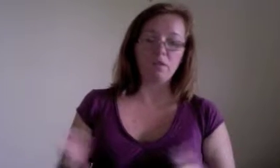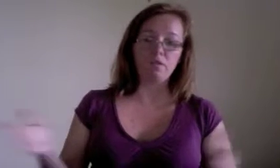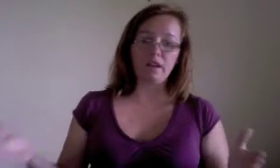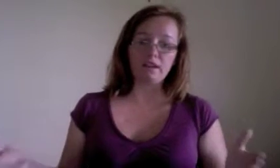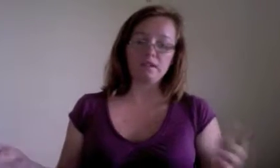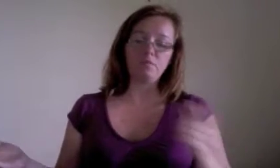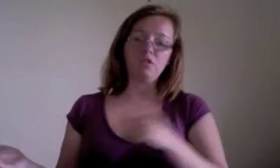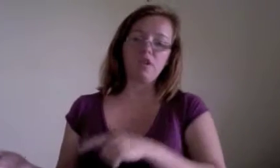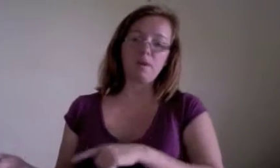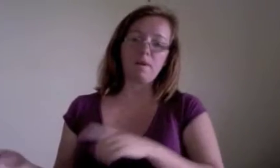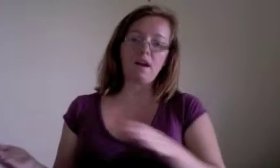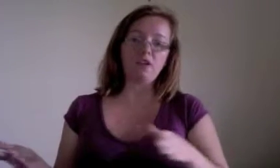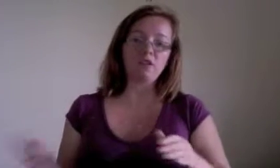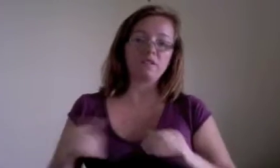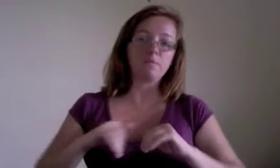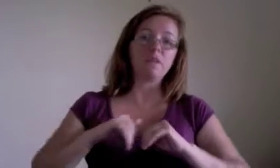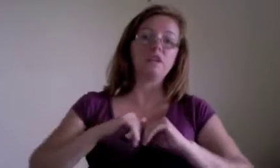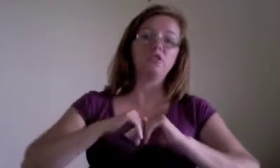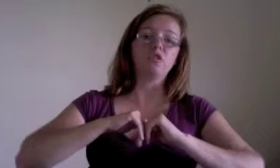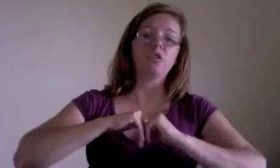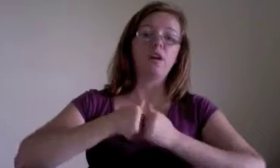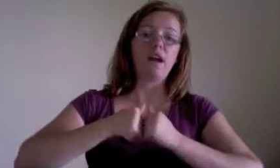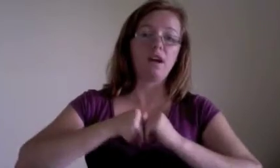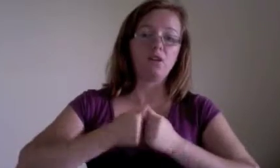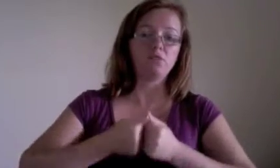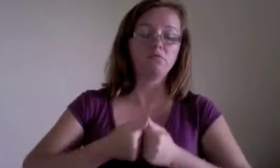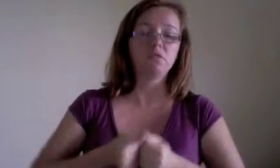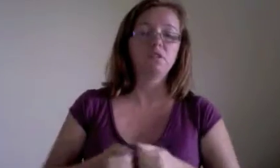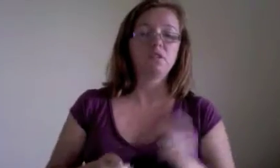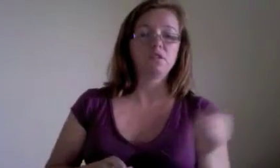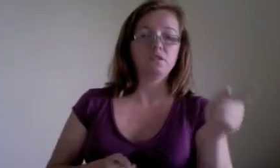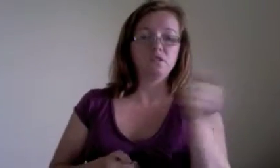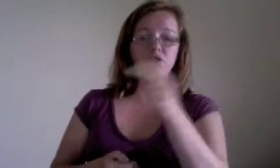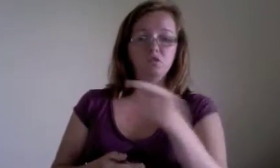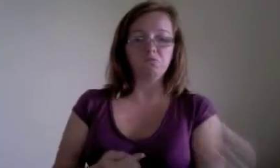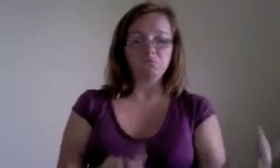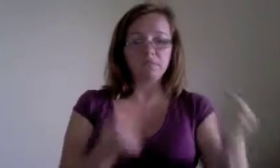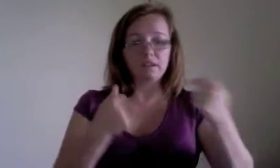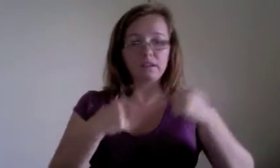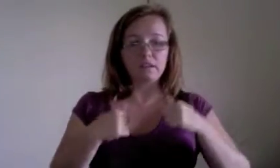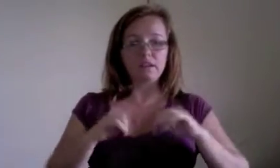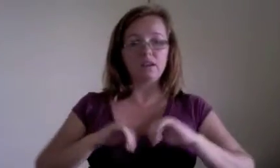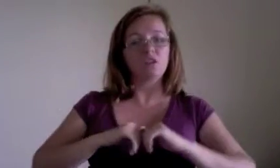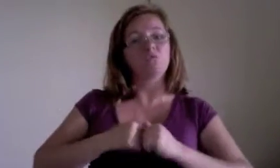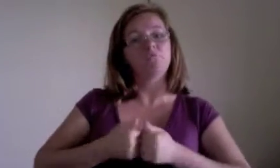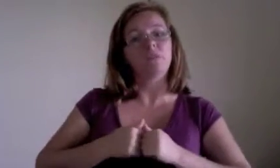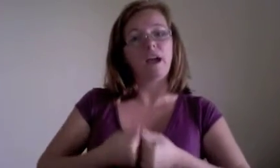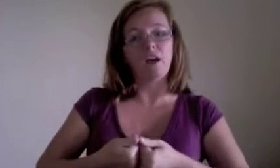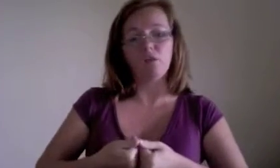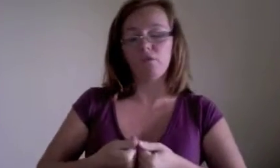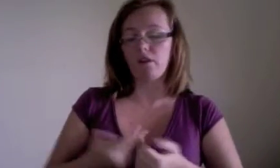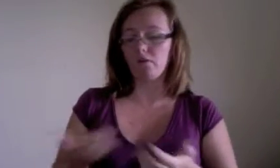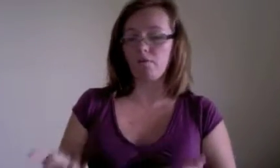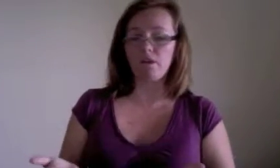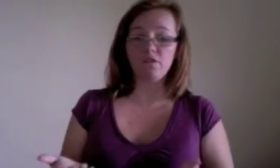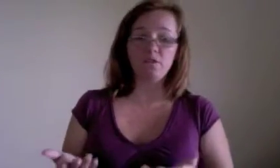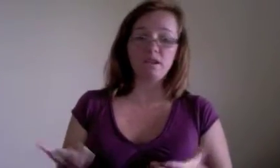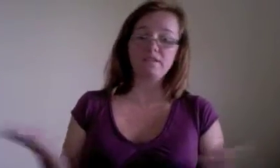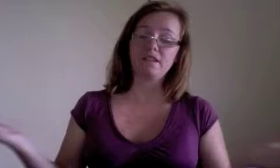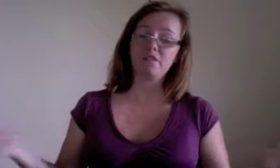Like I said, when you talk about how you get someplace, you go, how did you get here? How? I don't know why you do it twice. That's just how